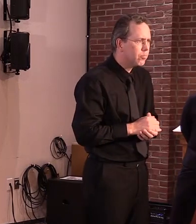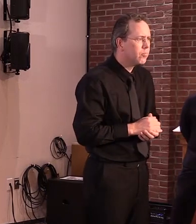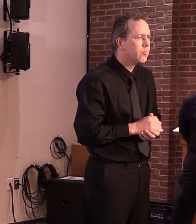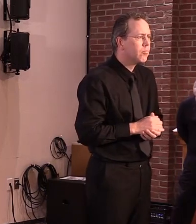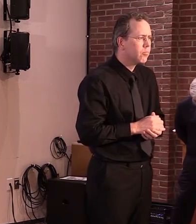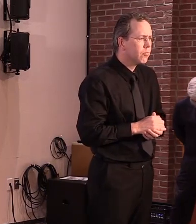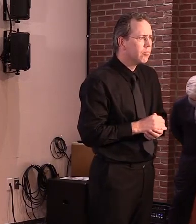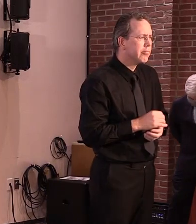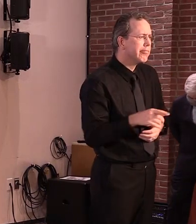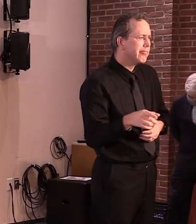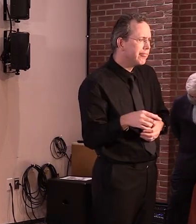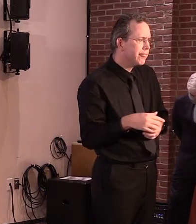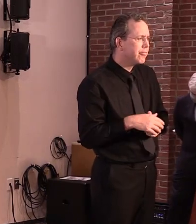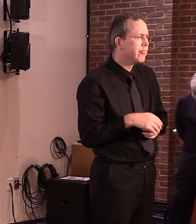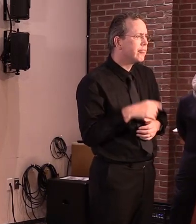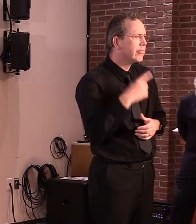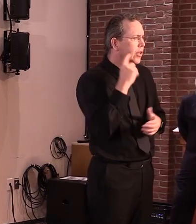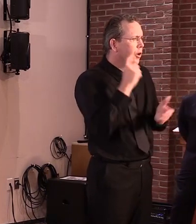we attribute that to?